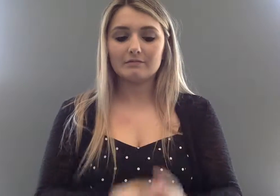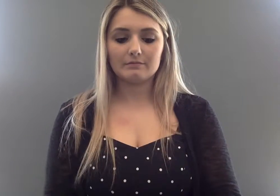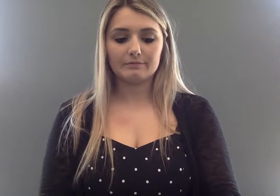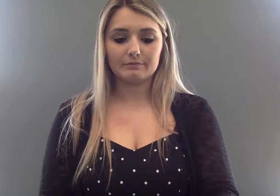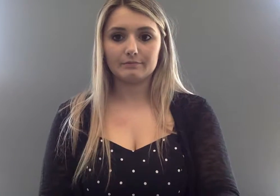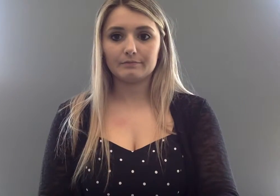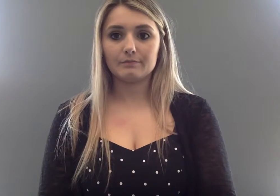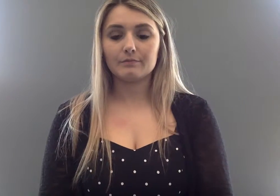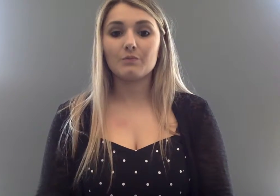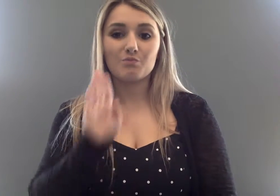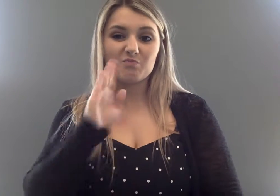second.